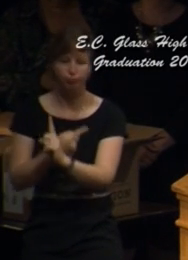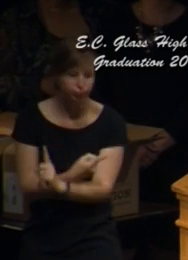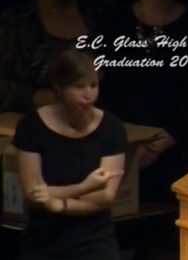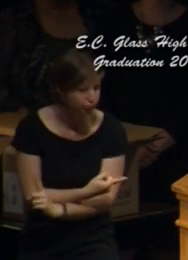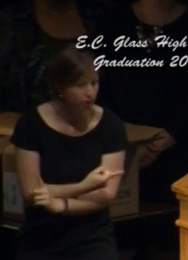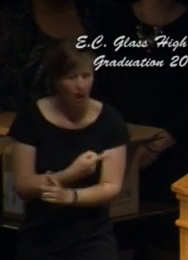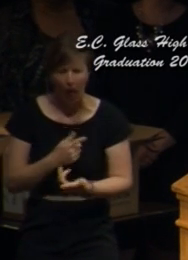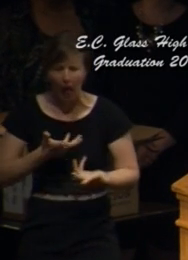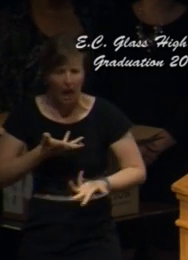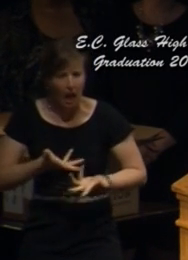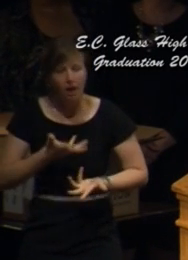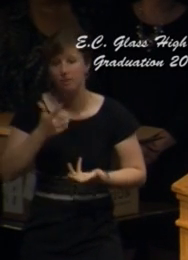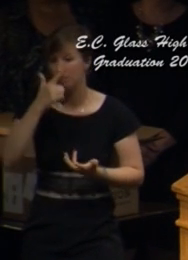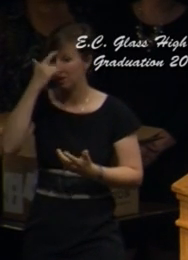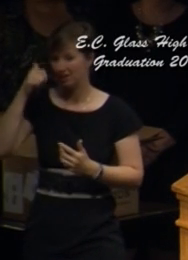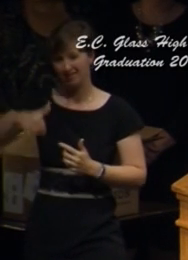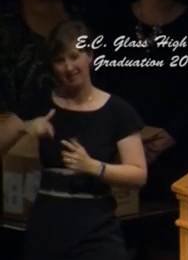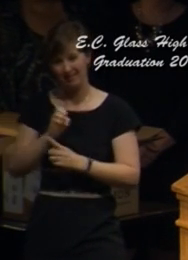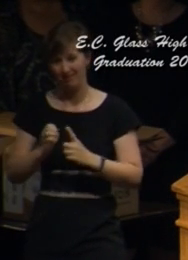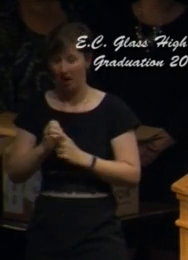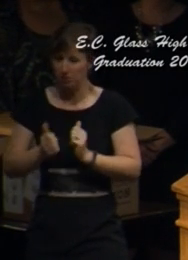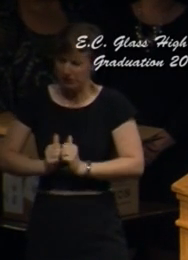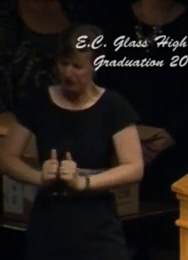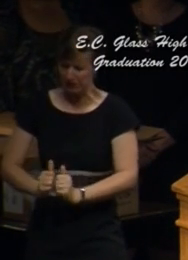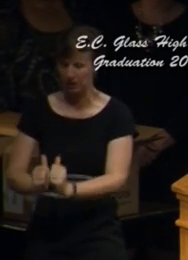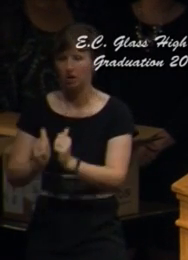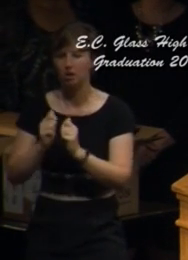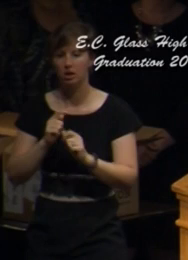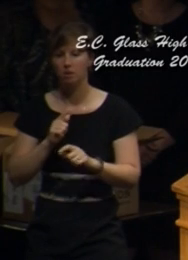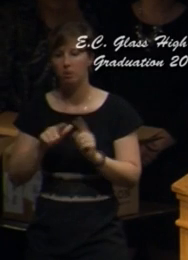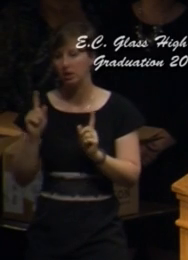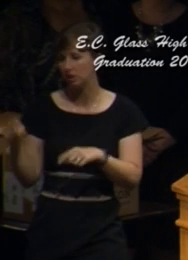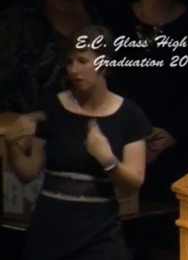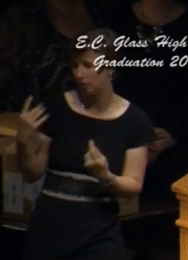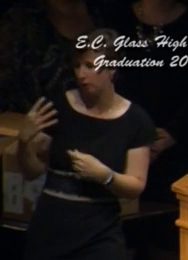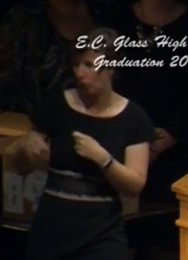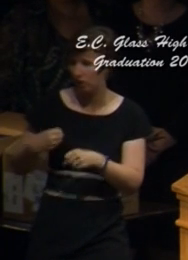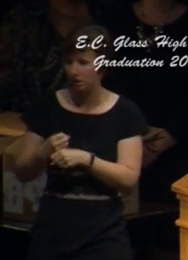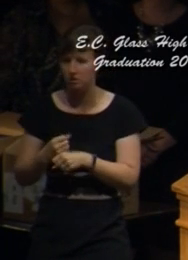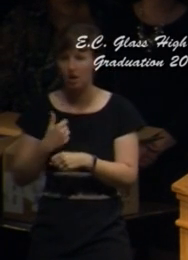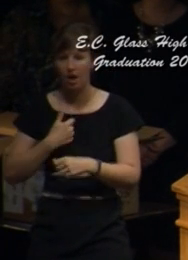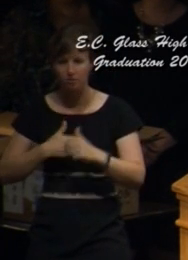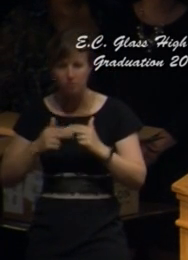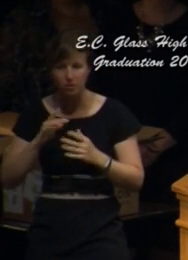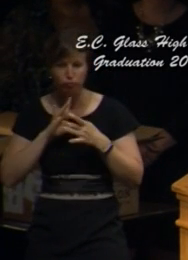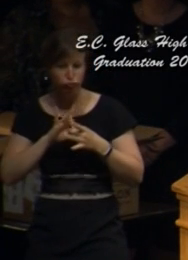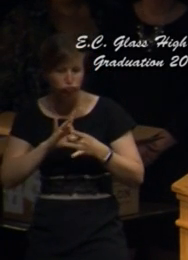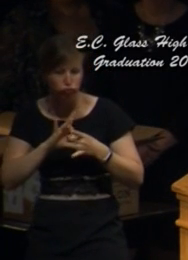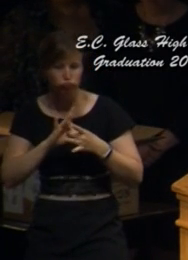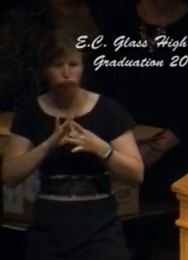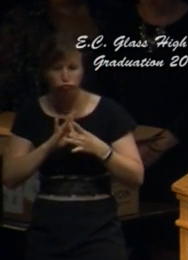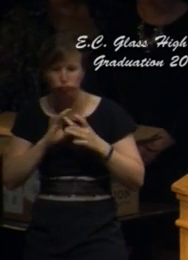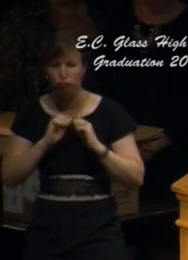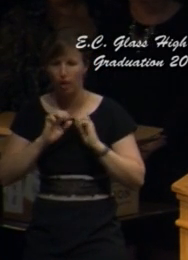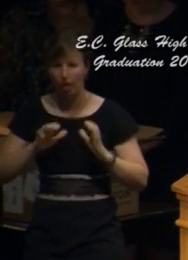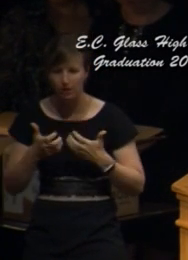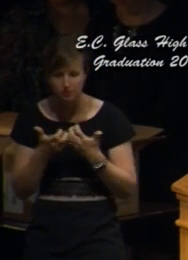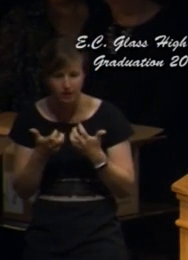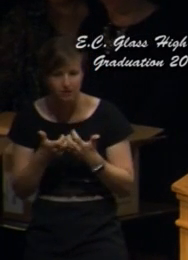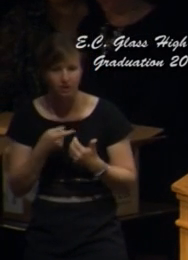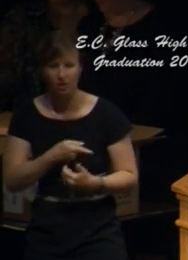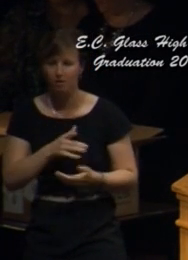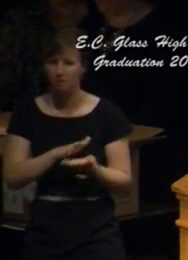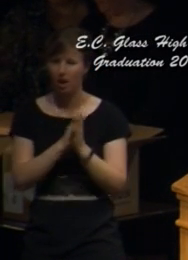make it out of our extremely competitive environment. Over the past 4 years, I've built relationships with my classmates and watched them grow into wonderful